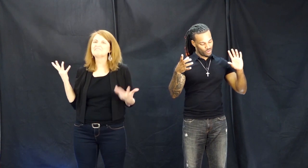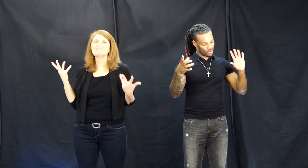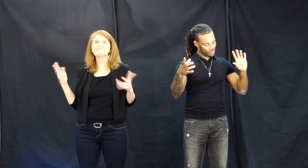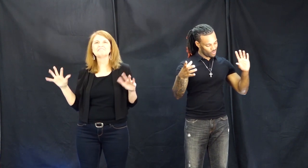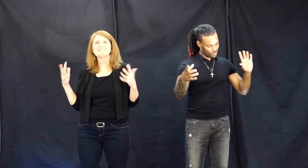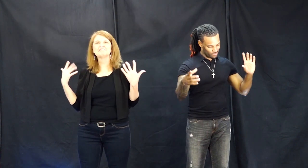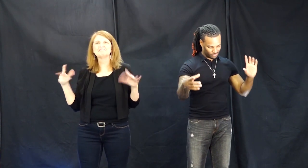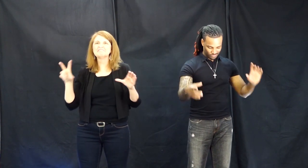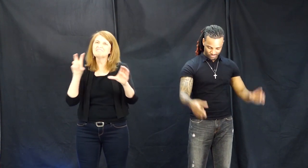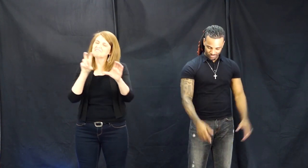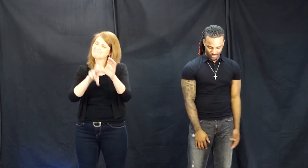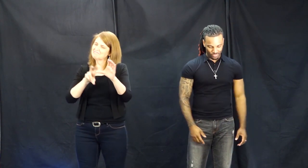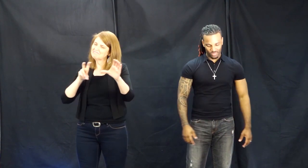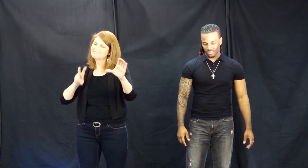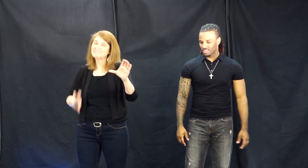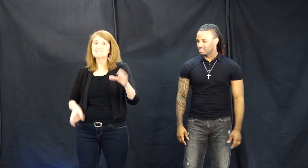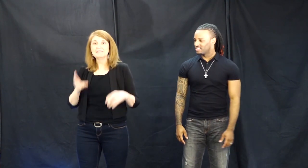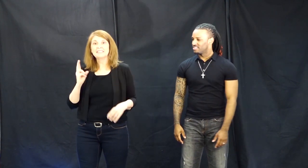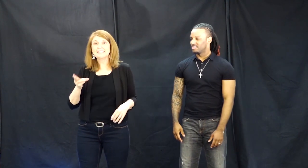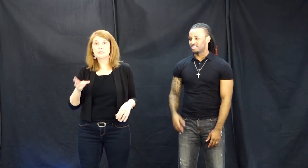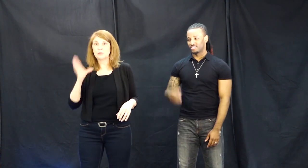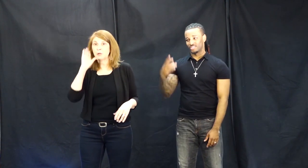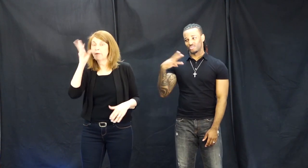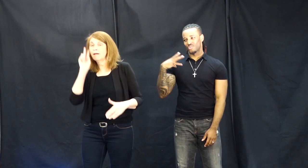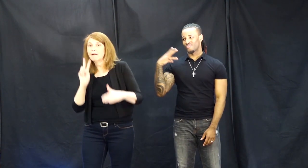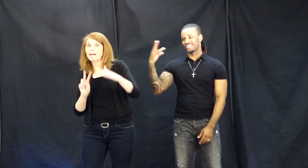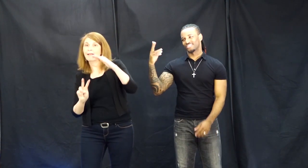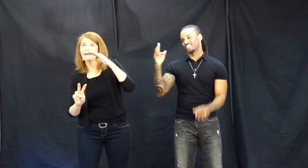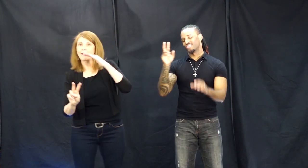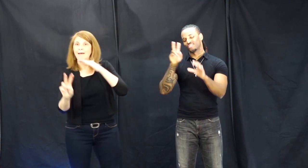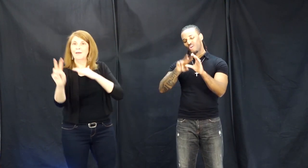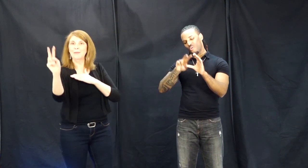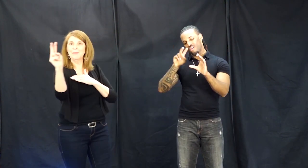home. History has its eyes George on Washington's going you,